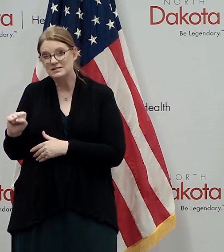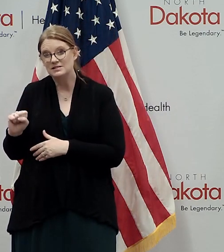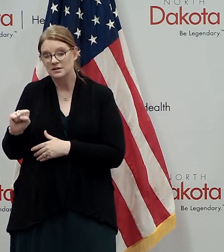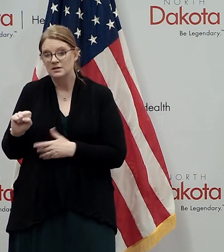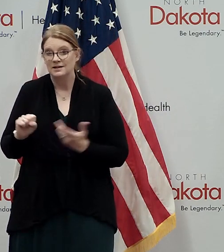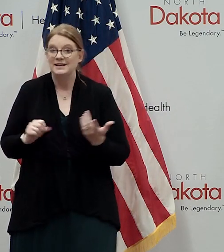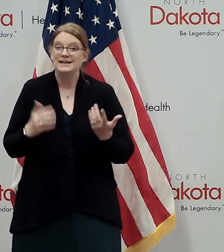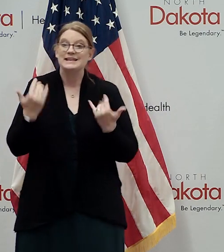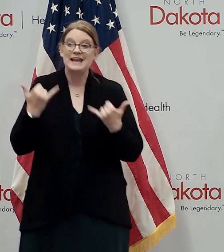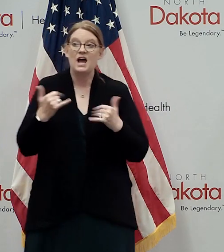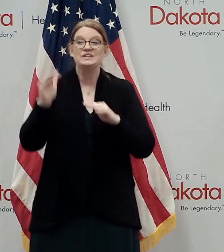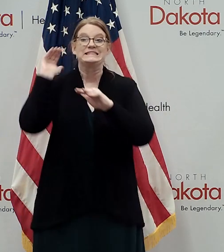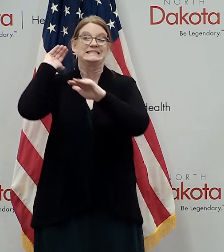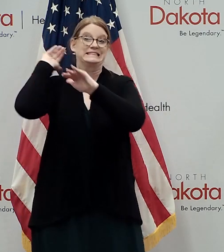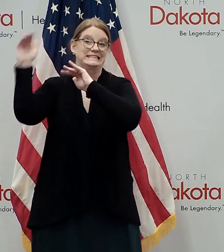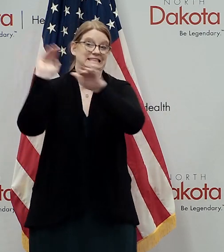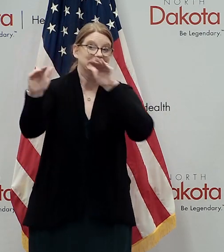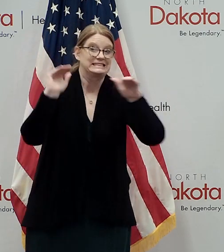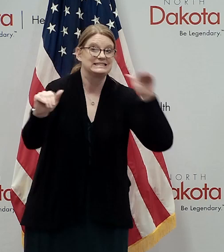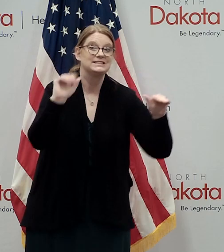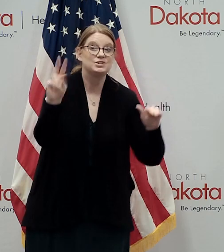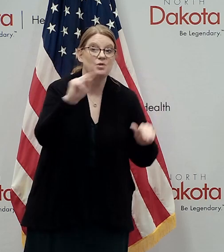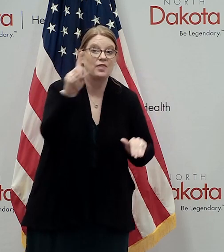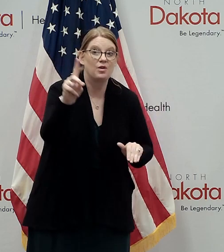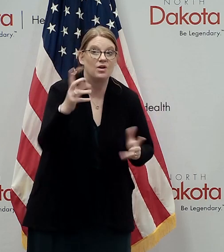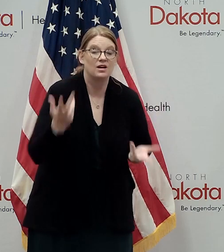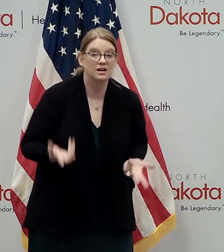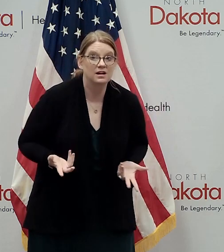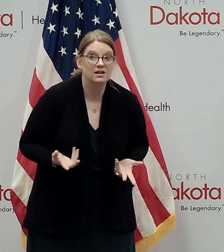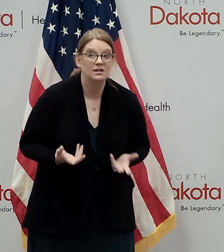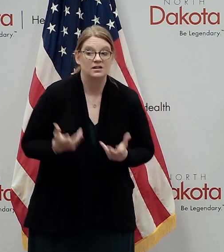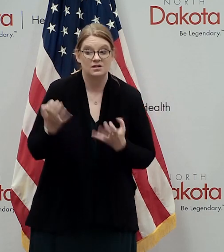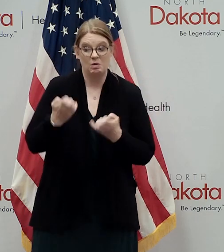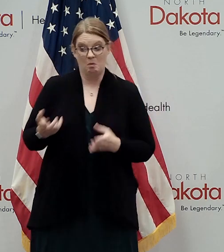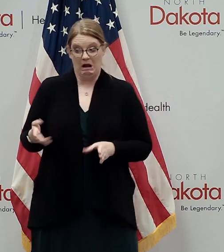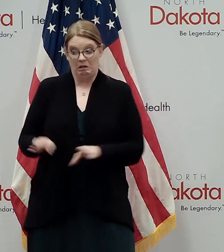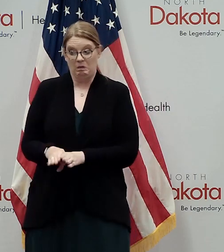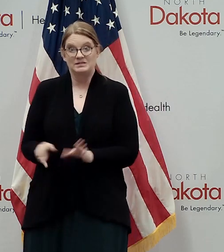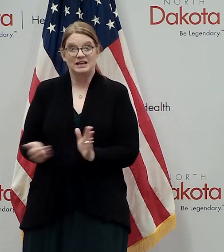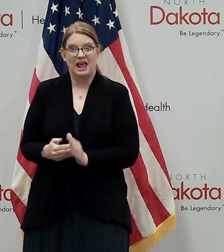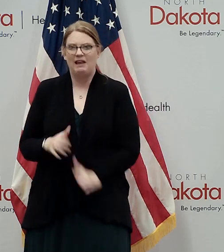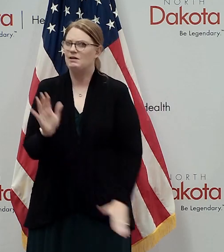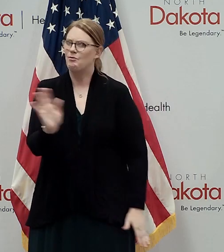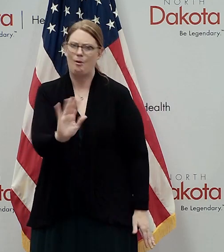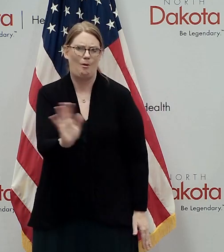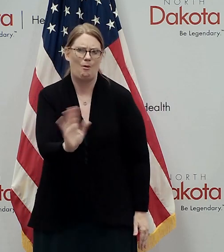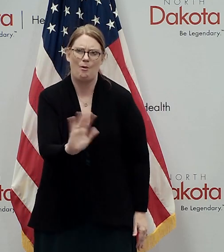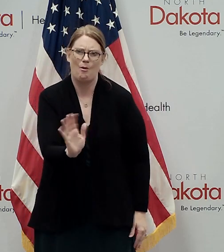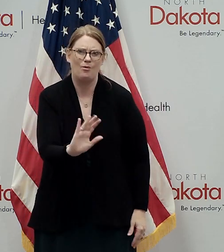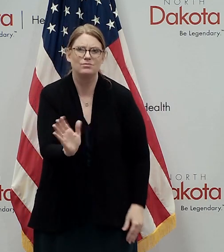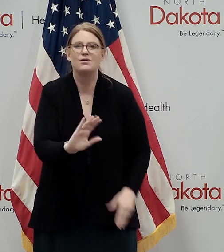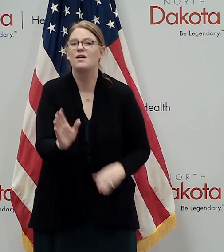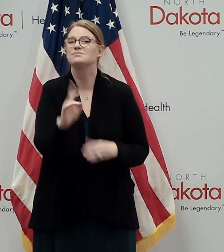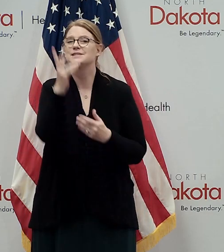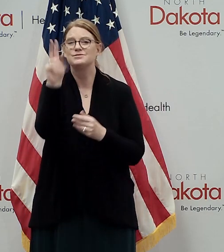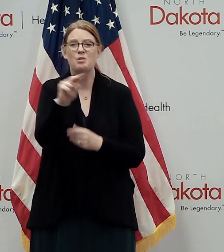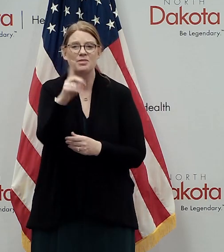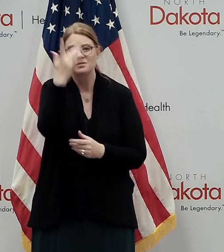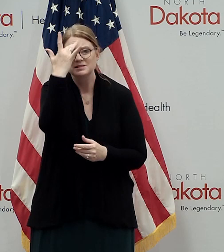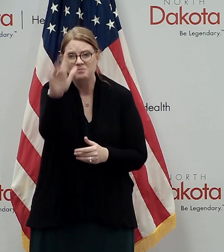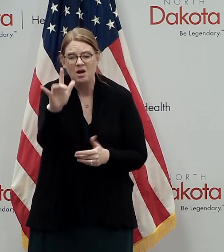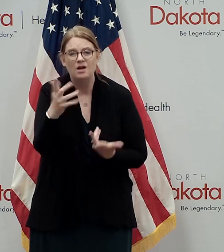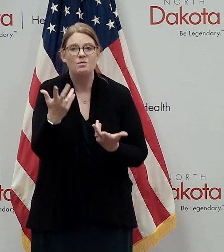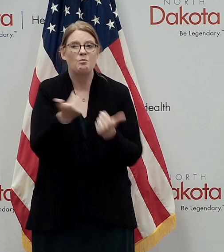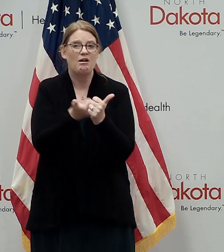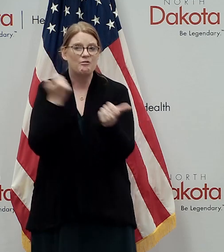here to North Dakotans is let's not go backwards on the scale. Let's keep moving forward and avoid we can